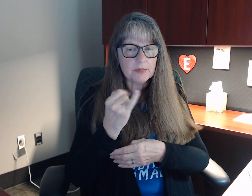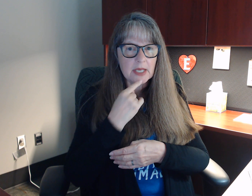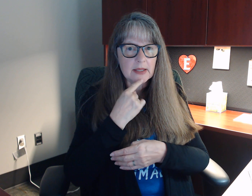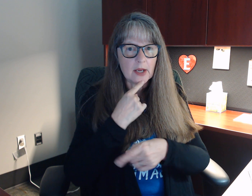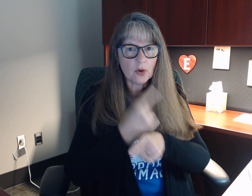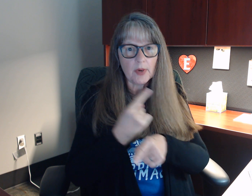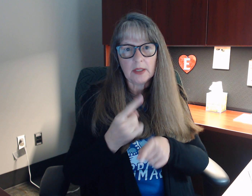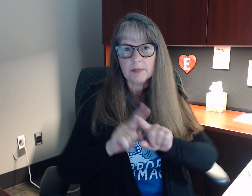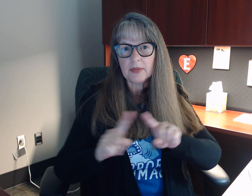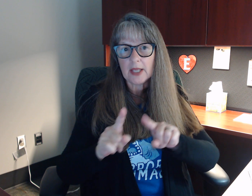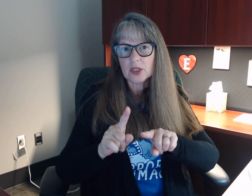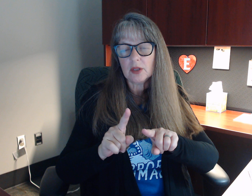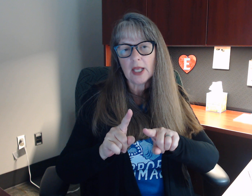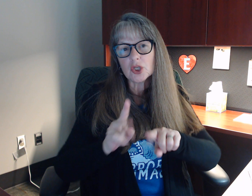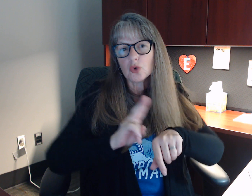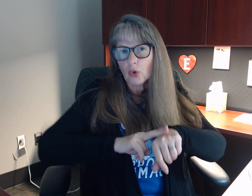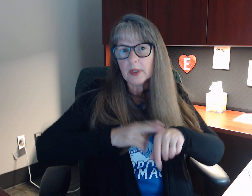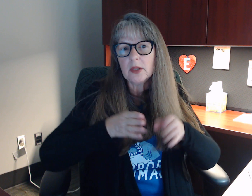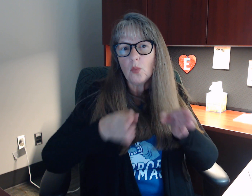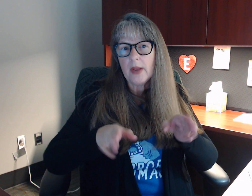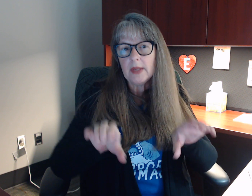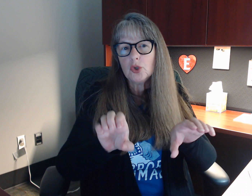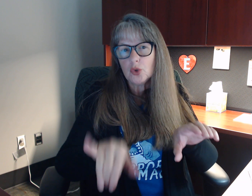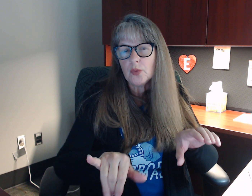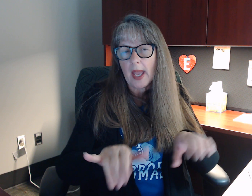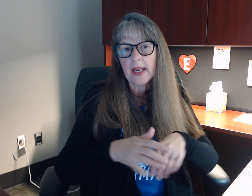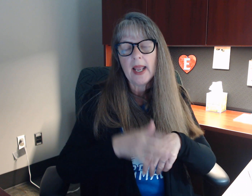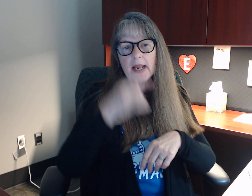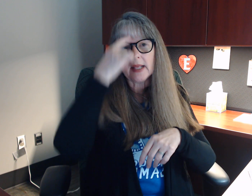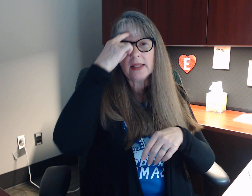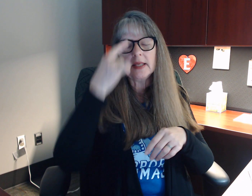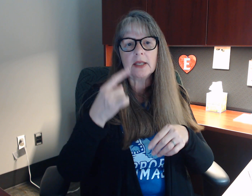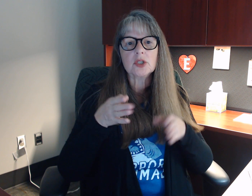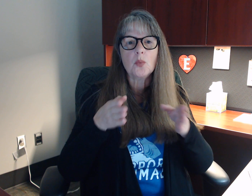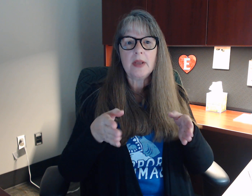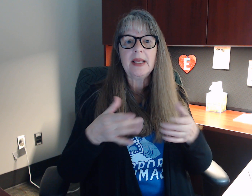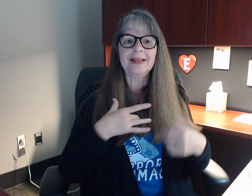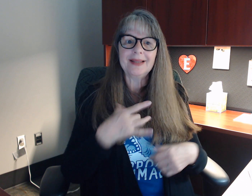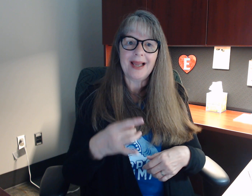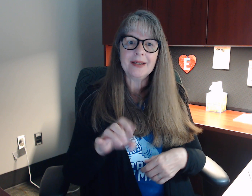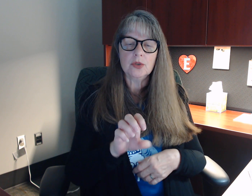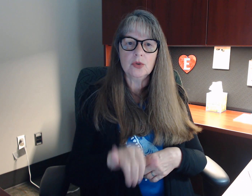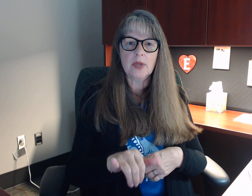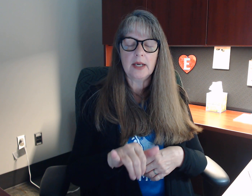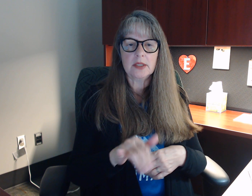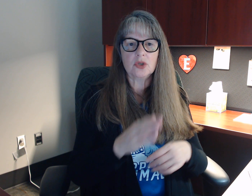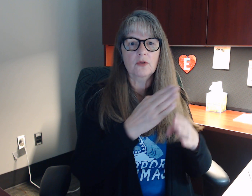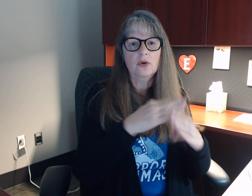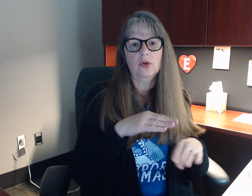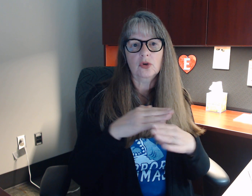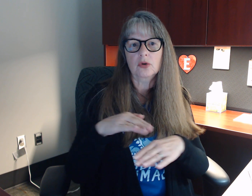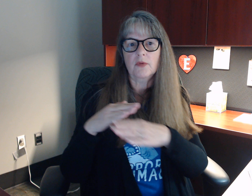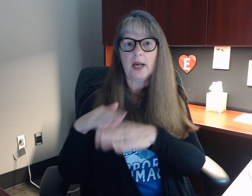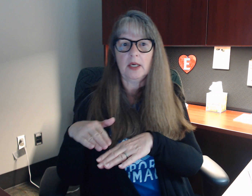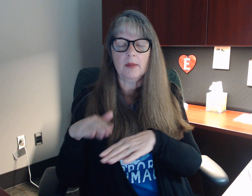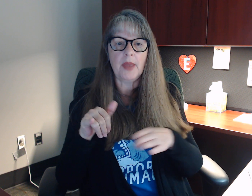saying that correctly. But that's normally the way they do that, and I think that's the way they like to do that, is to divide it up that